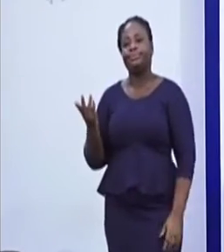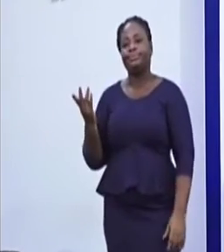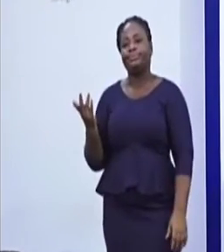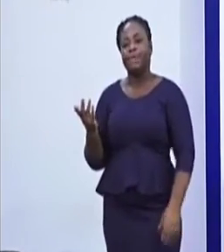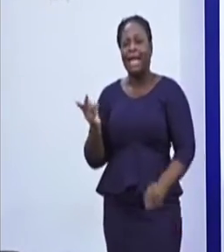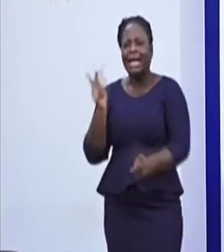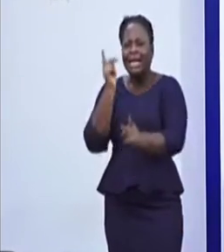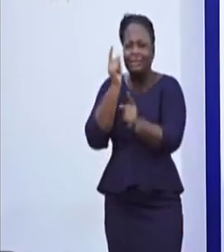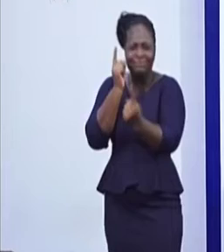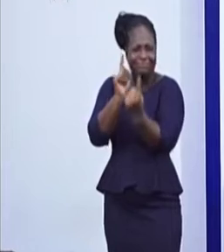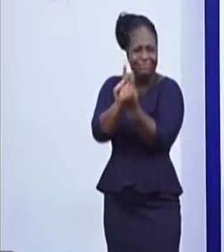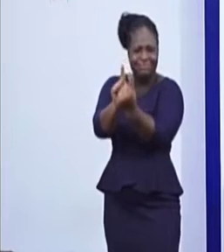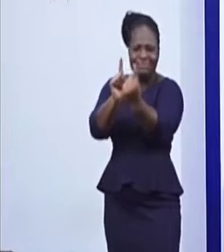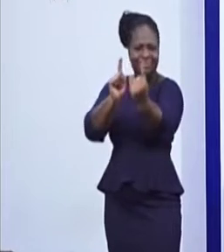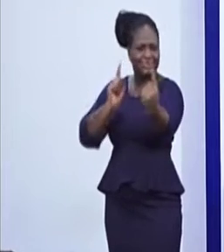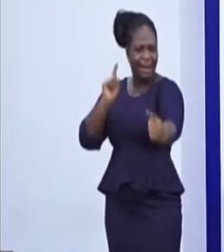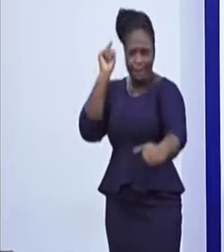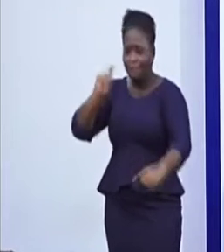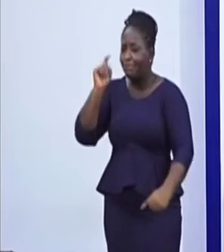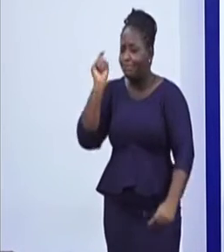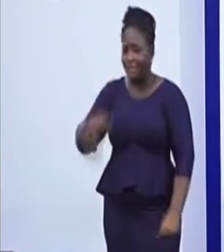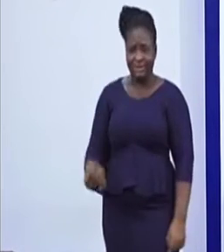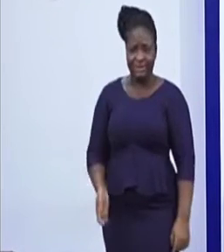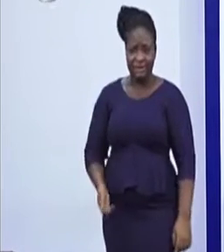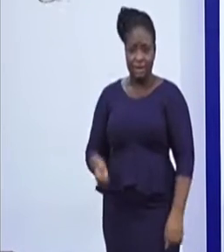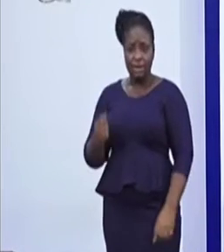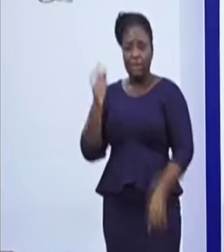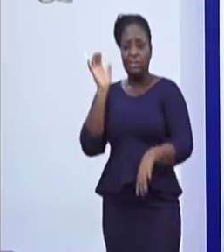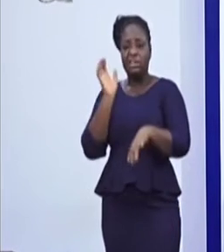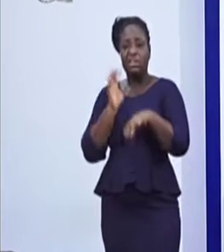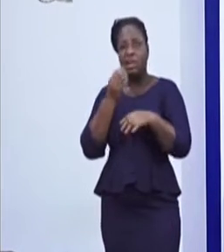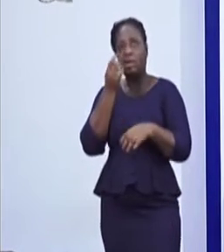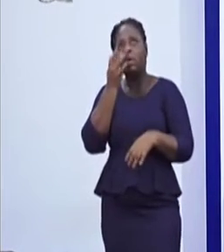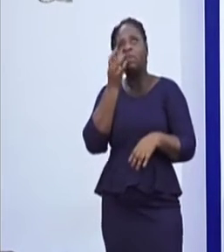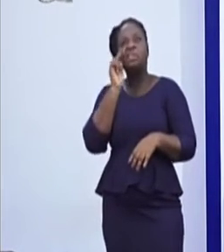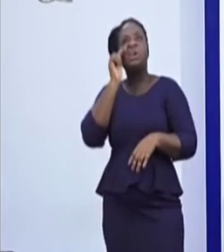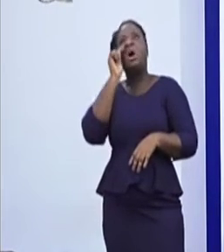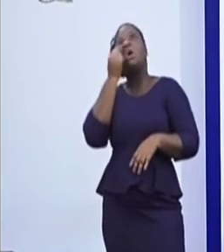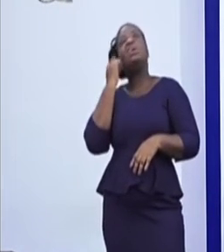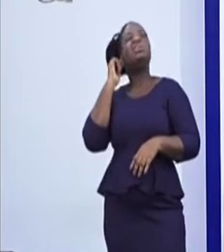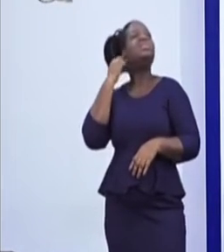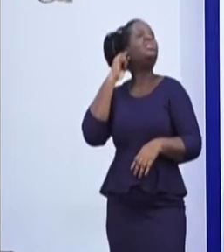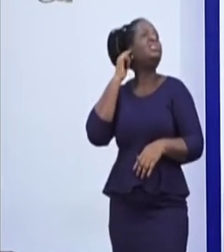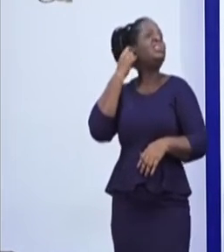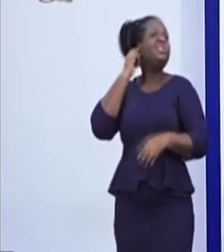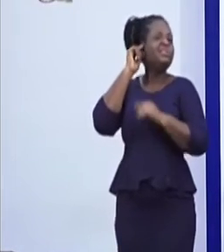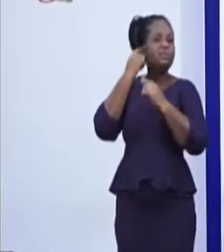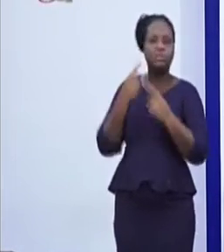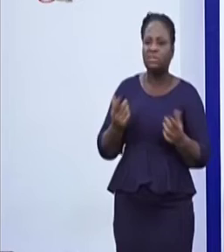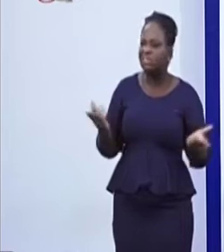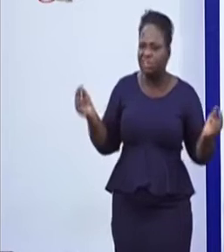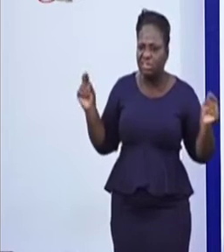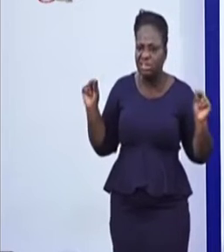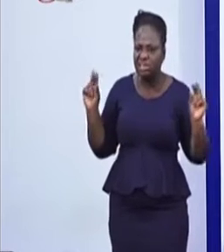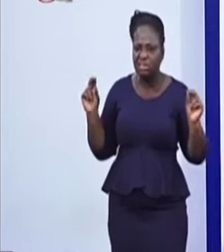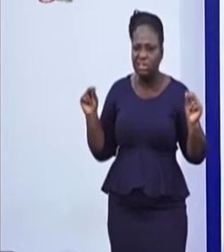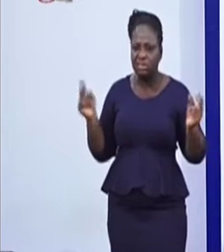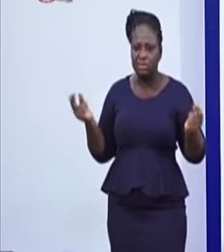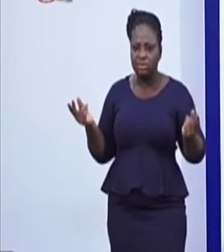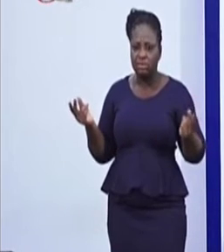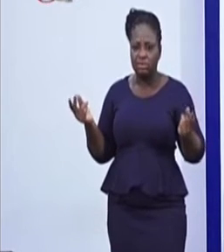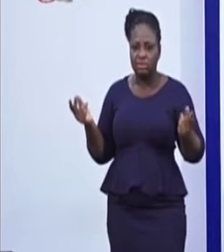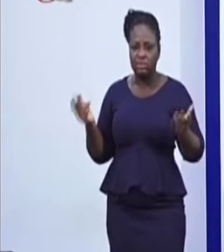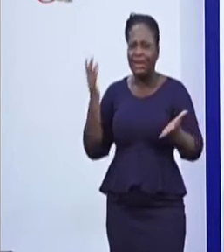Keep social distancing. Avoid touching your mouth, your eyes, and nose. So the acronym is